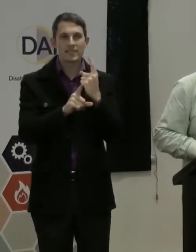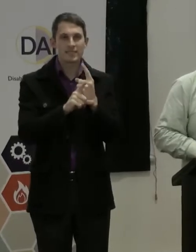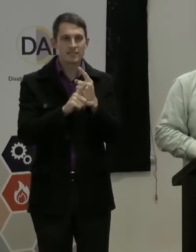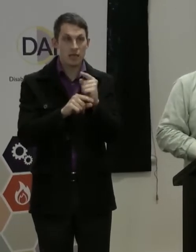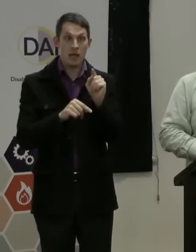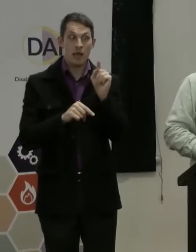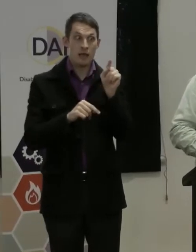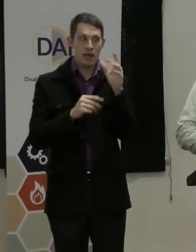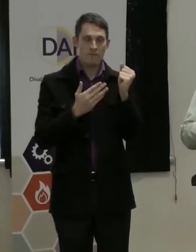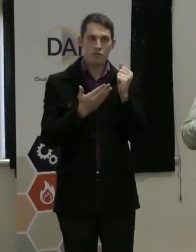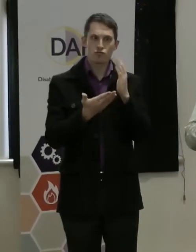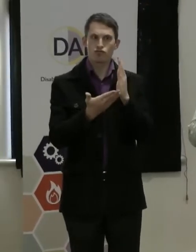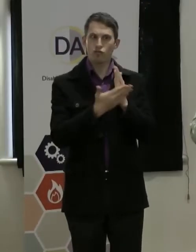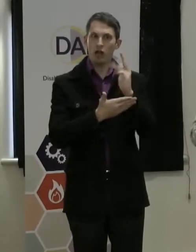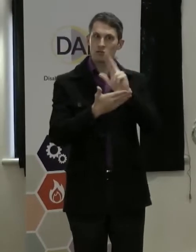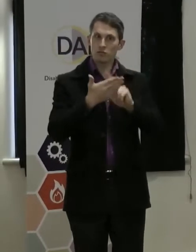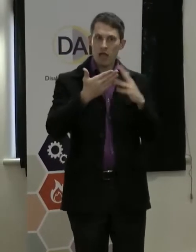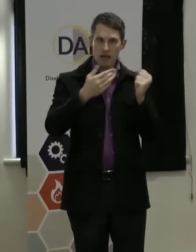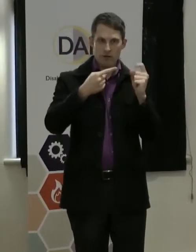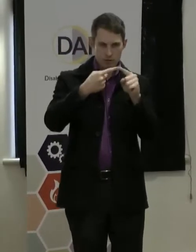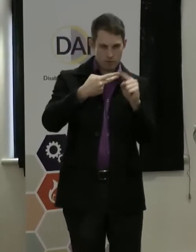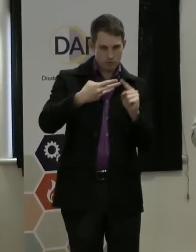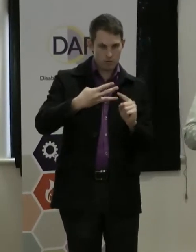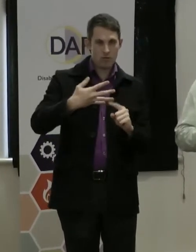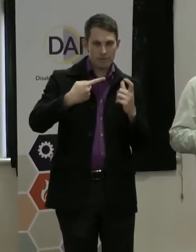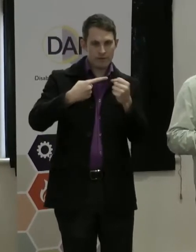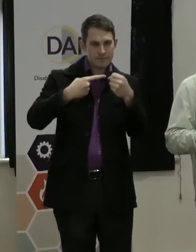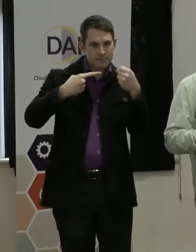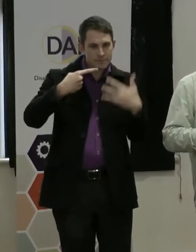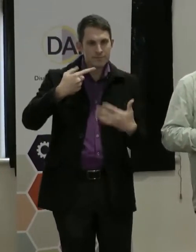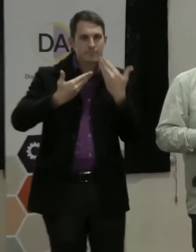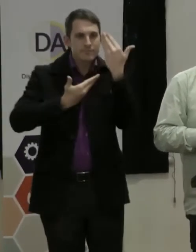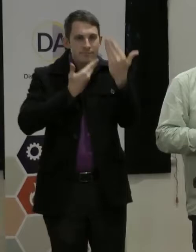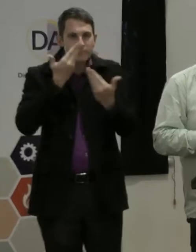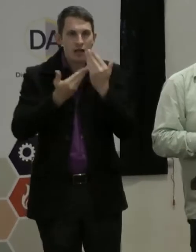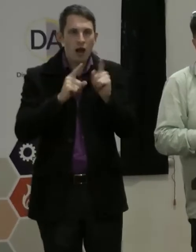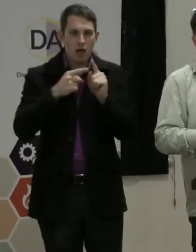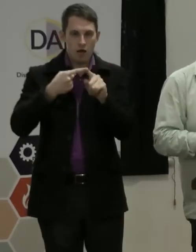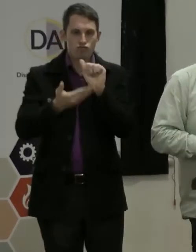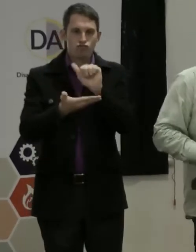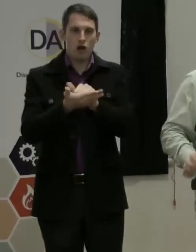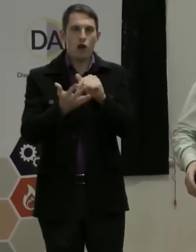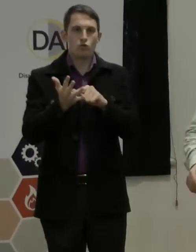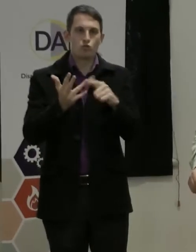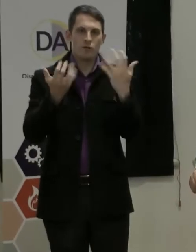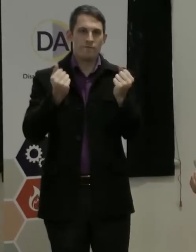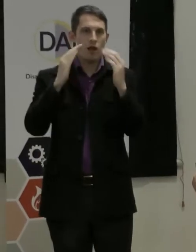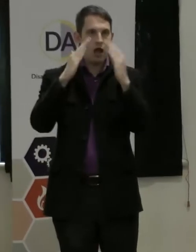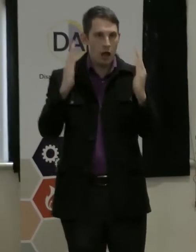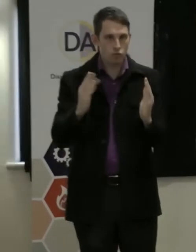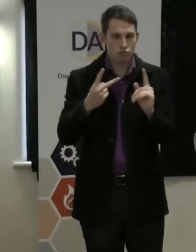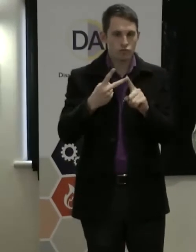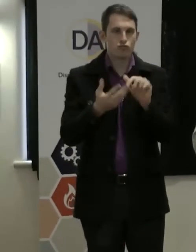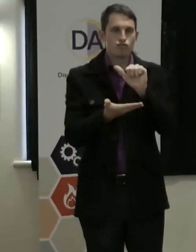right to which like the right to housing or the right to accessible information, for